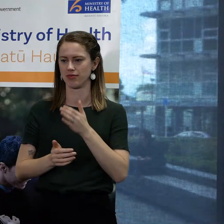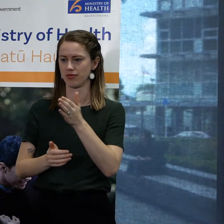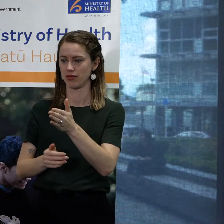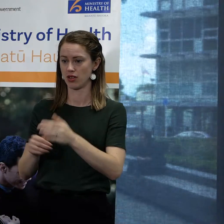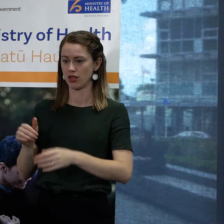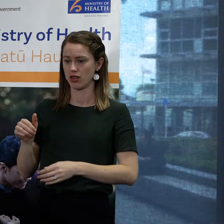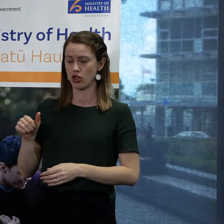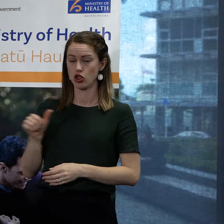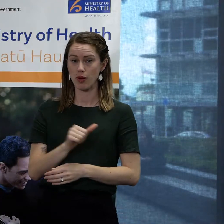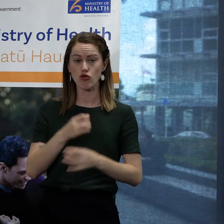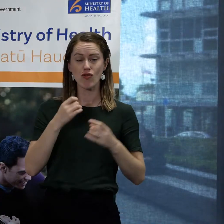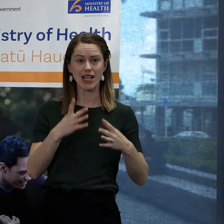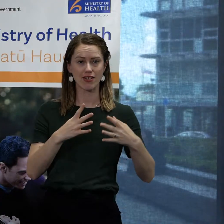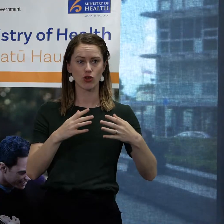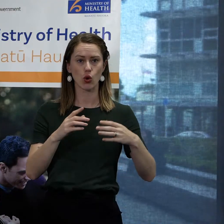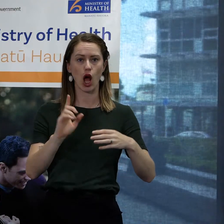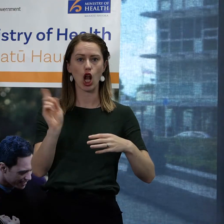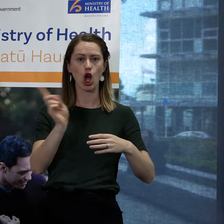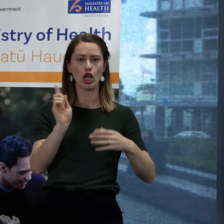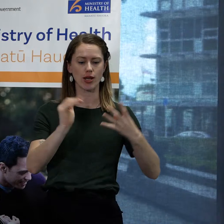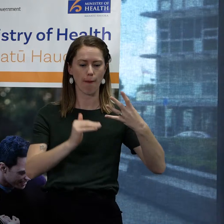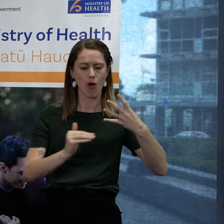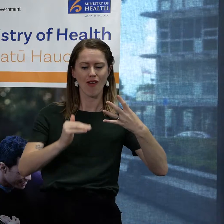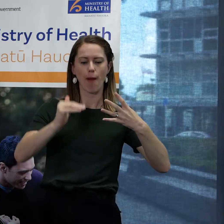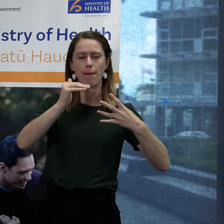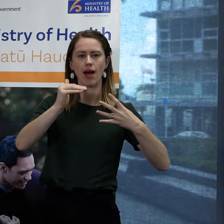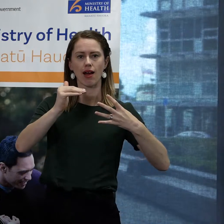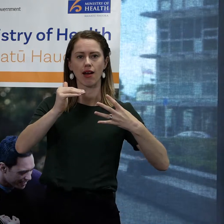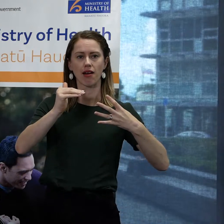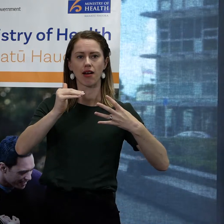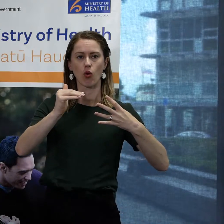we be to move to an alert level, even if it's just to